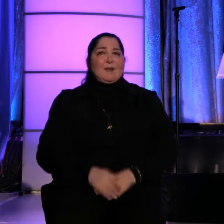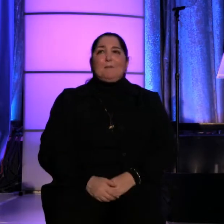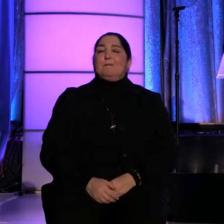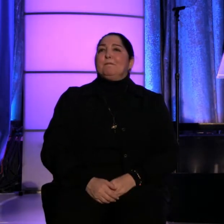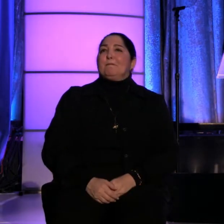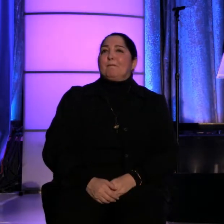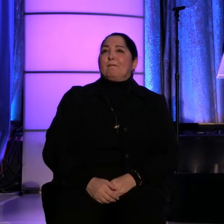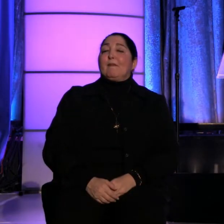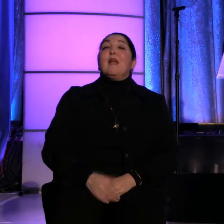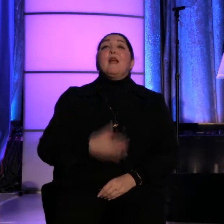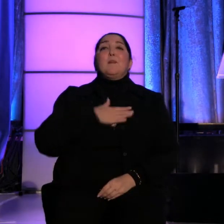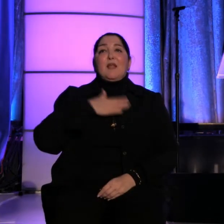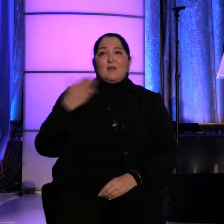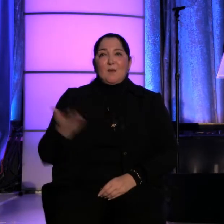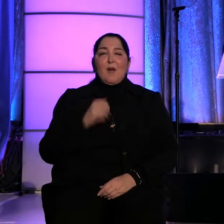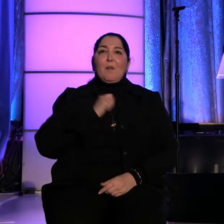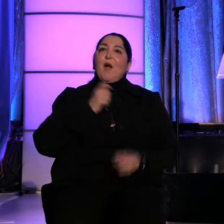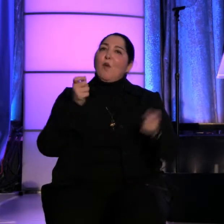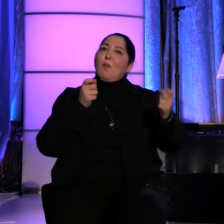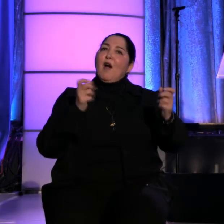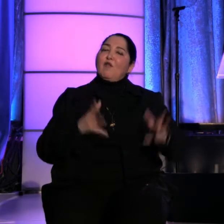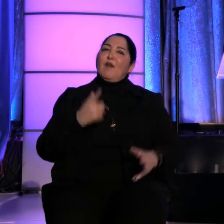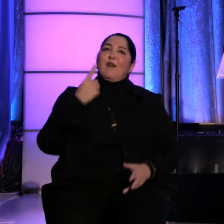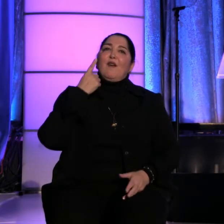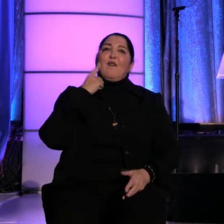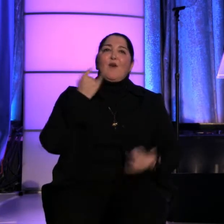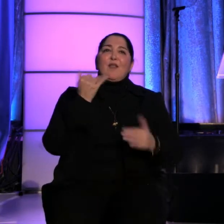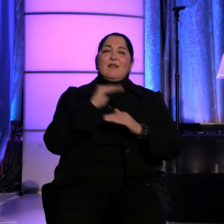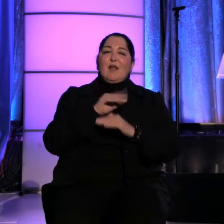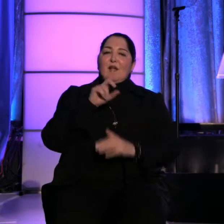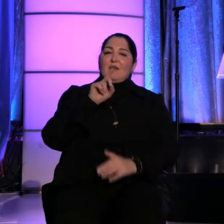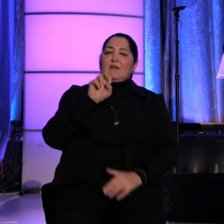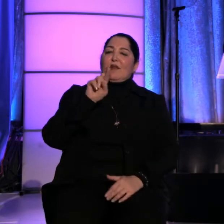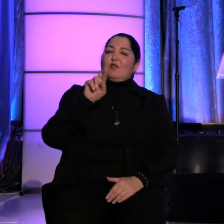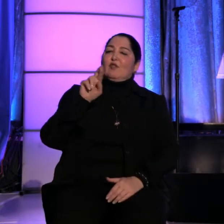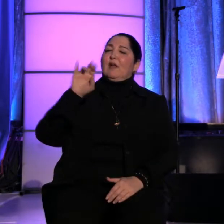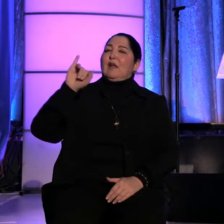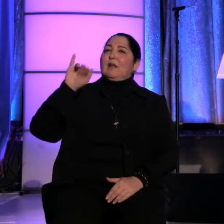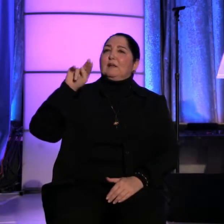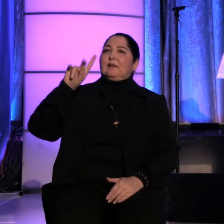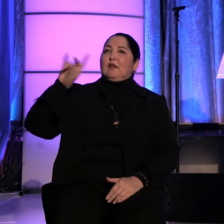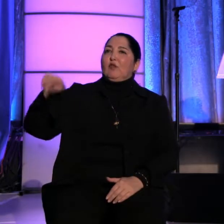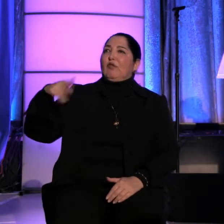our moderator for this evening's conversation, Dr. Indira Itwaro.